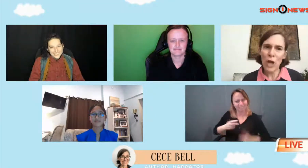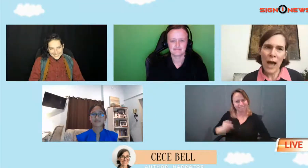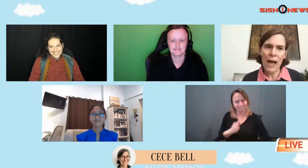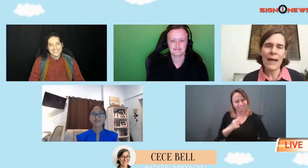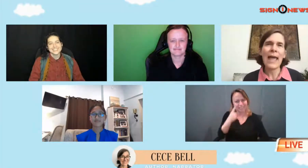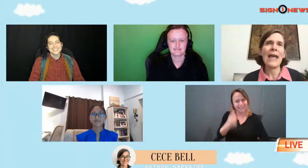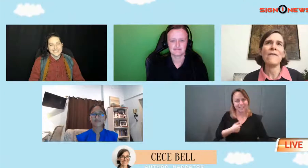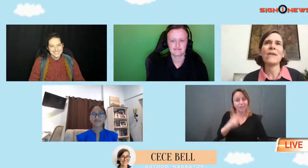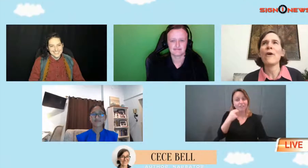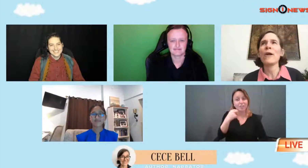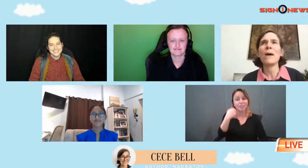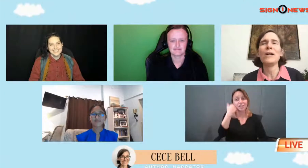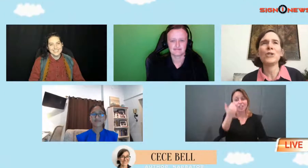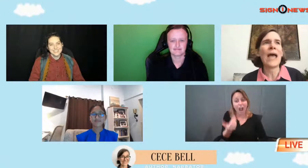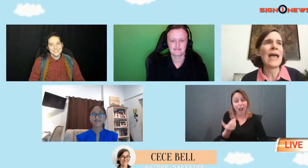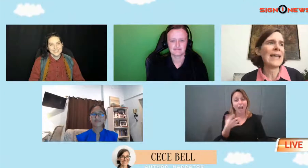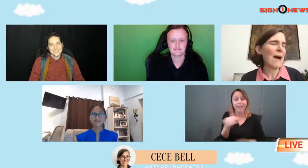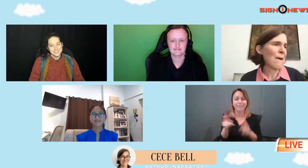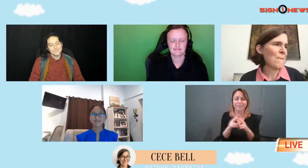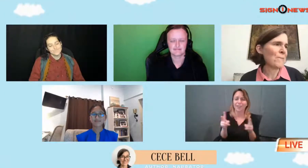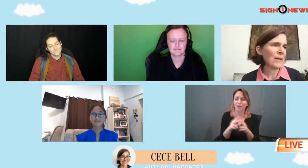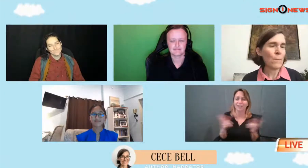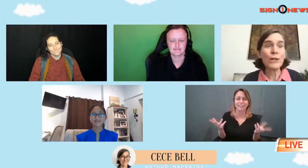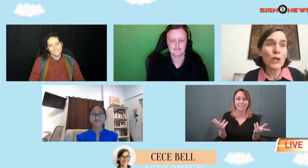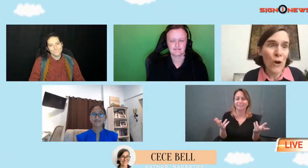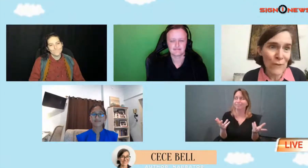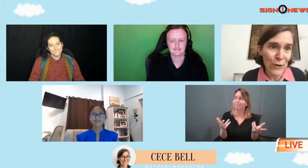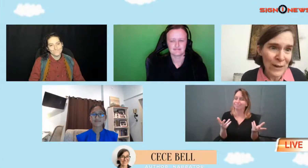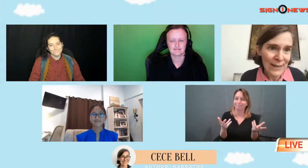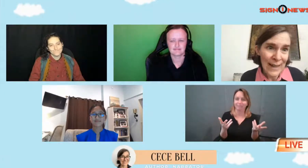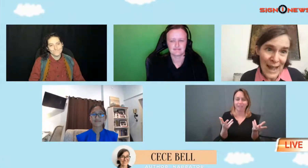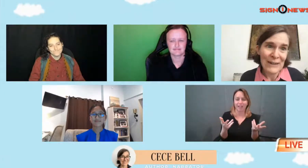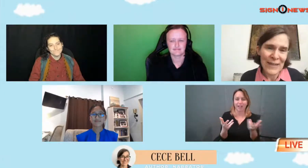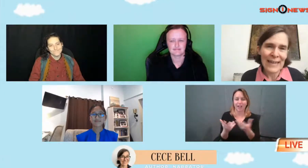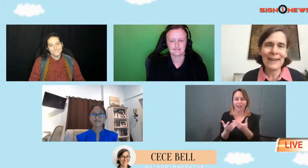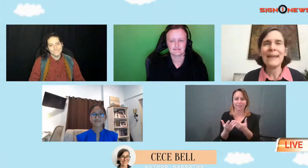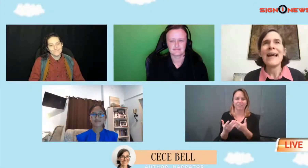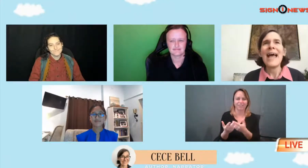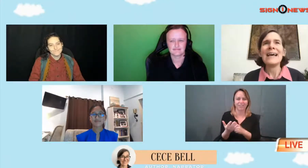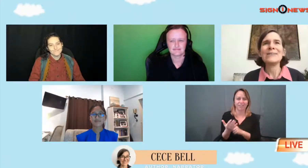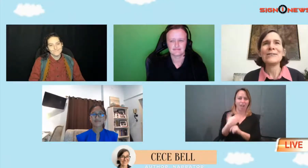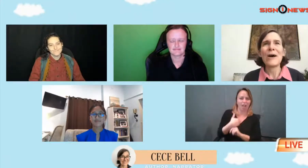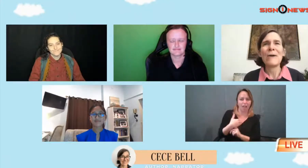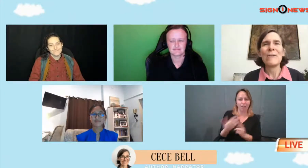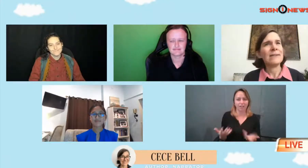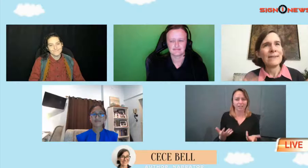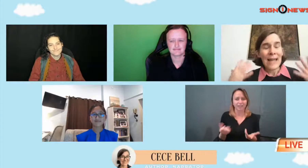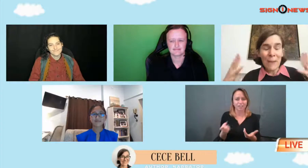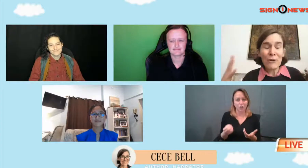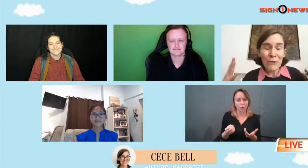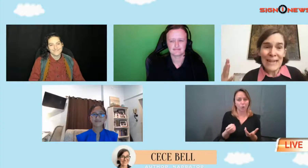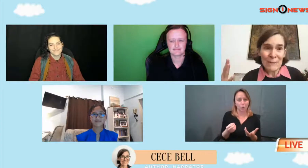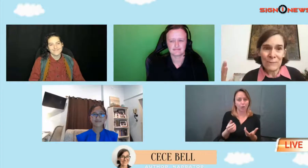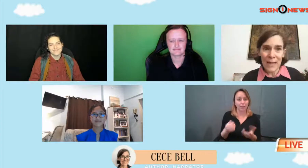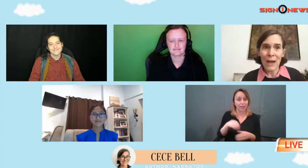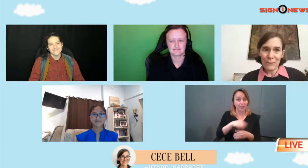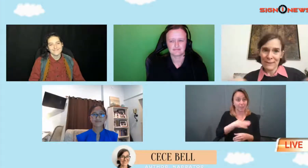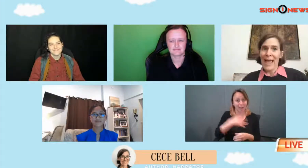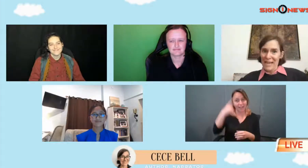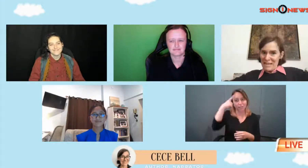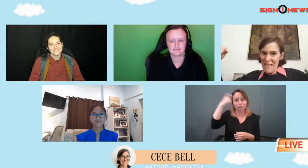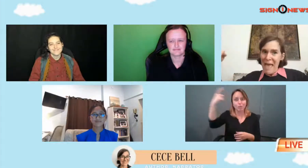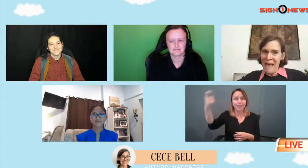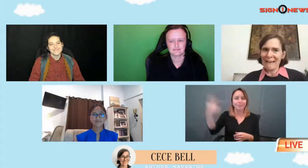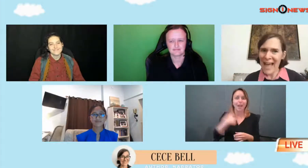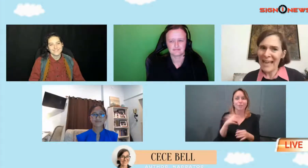very shy and very much a pushover kind of kid. And so in my dreams, I was